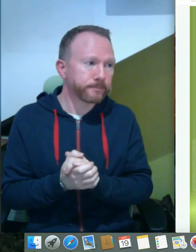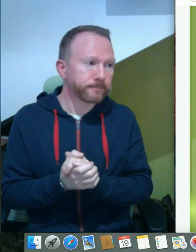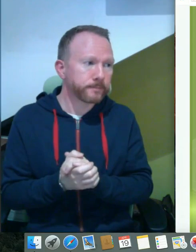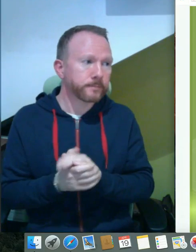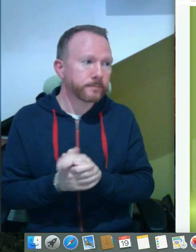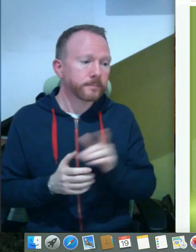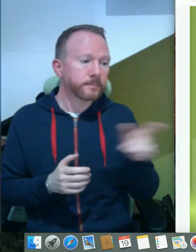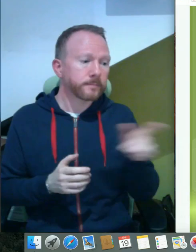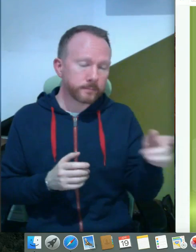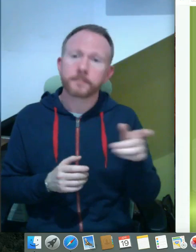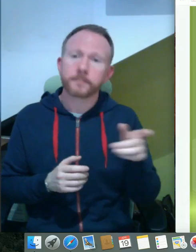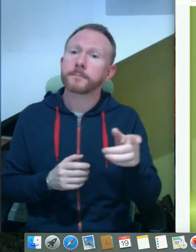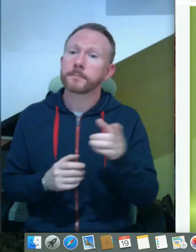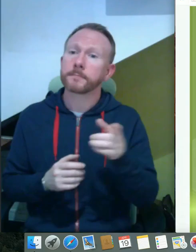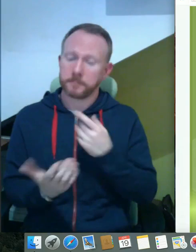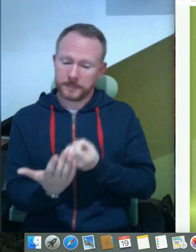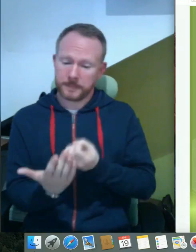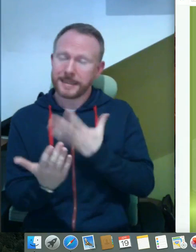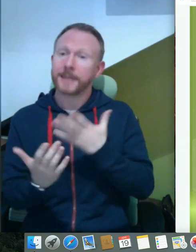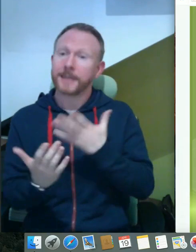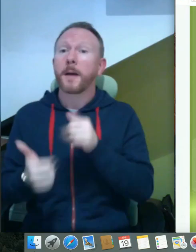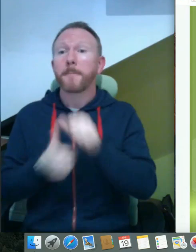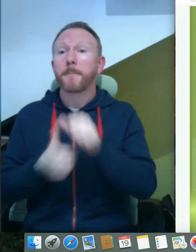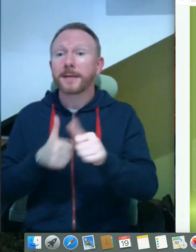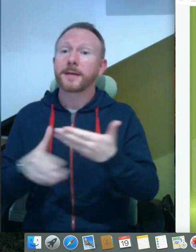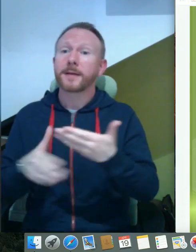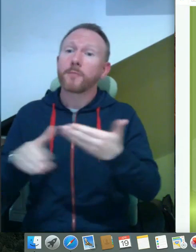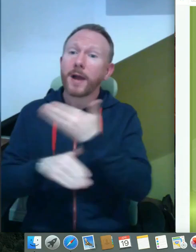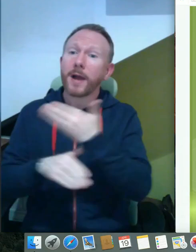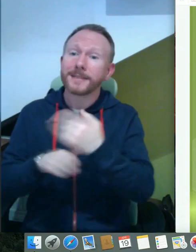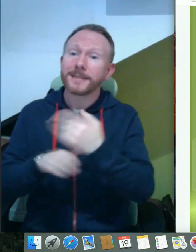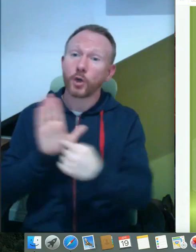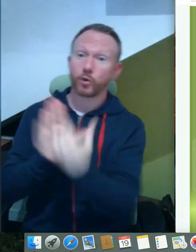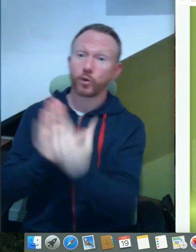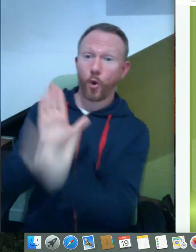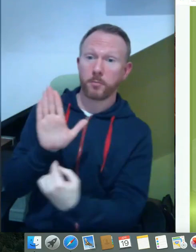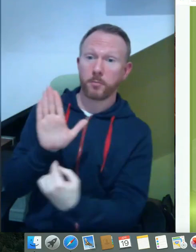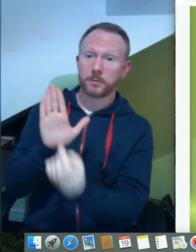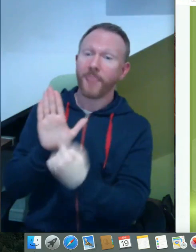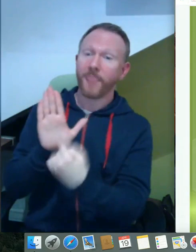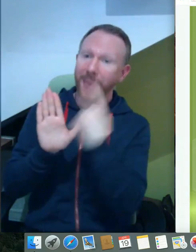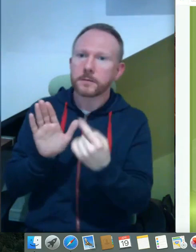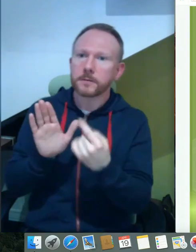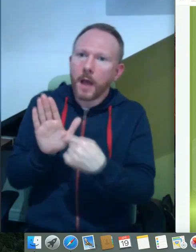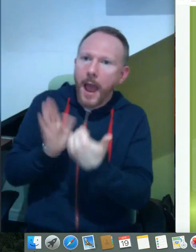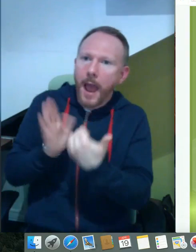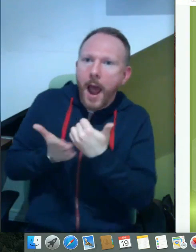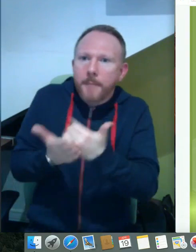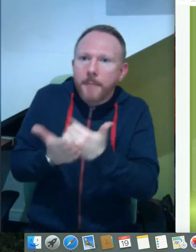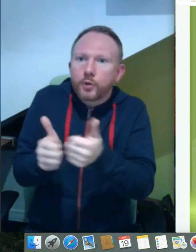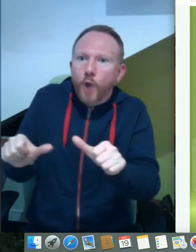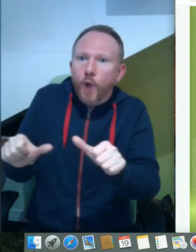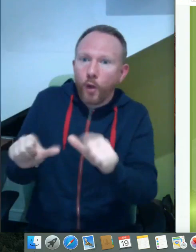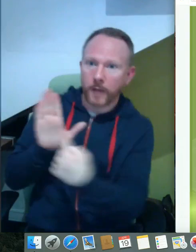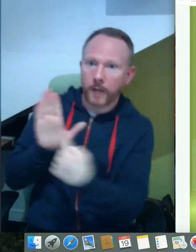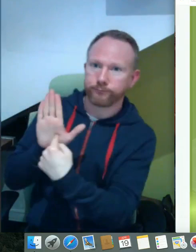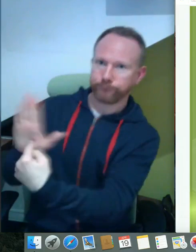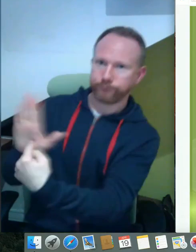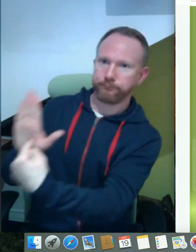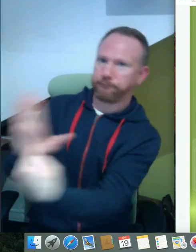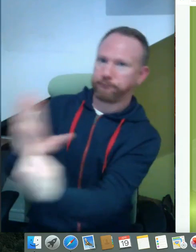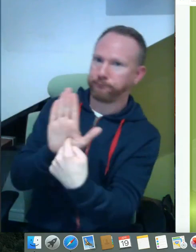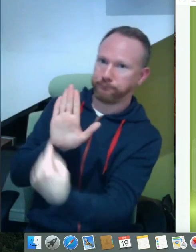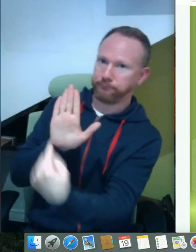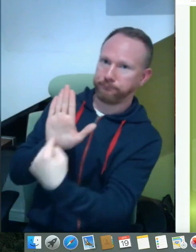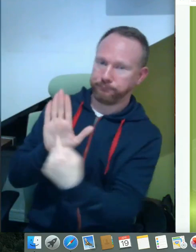this is one solution. It seems already to be having positive impact in some areas. I mean, going back to writing